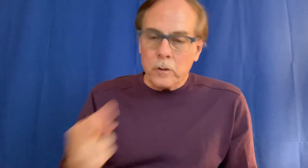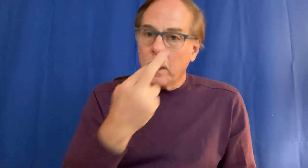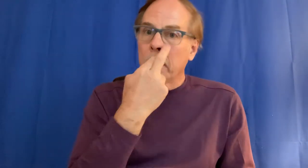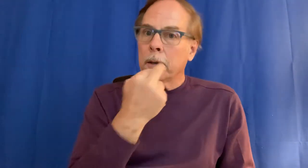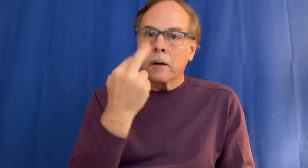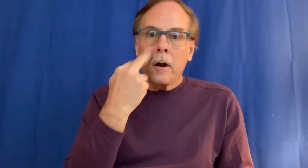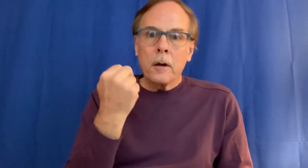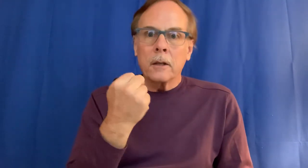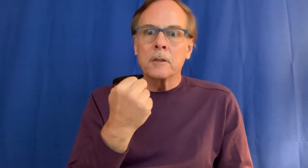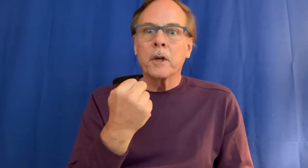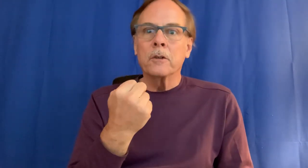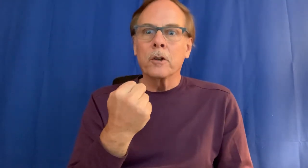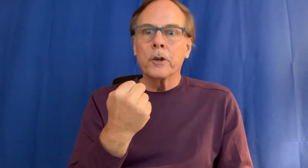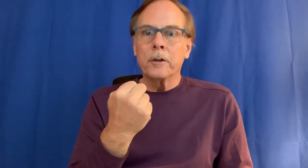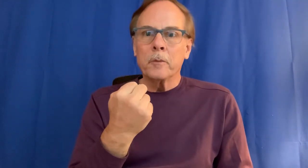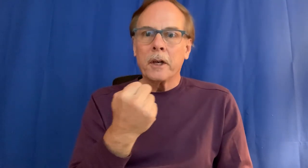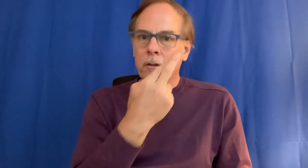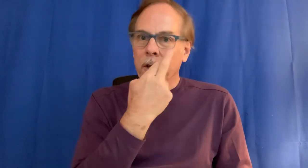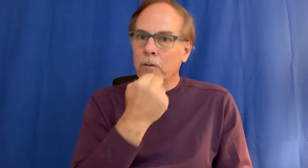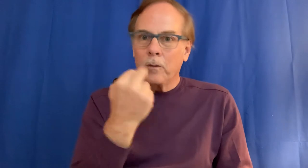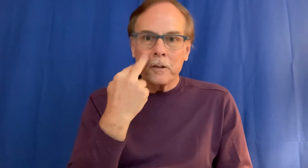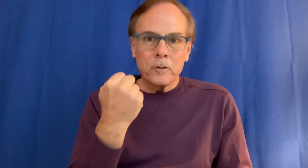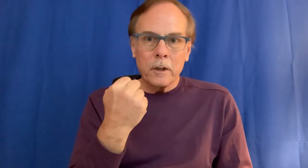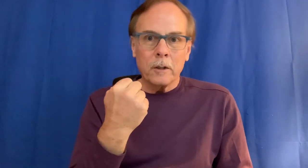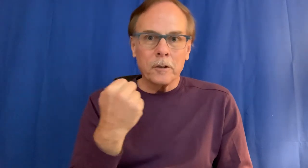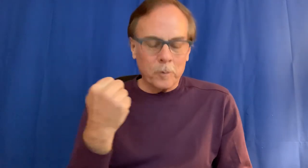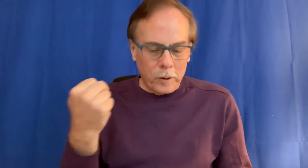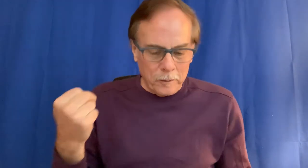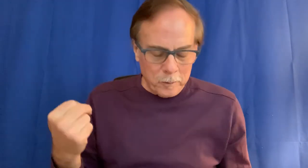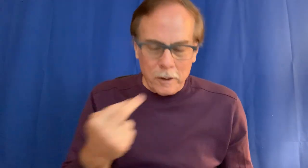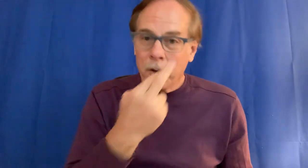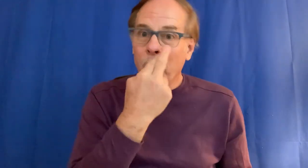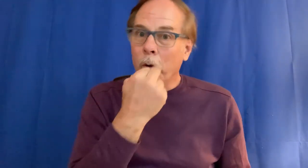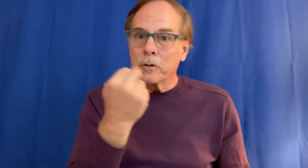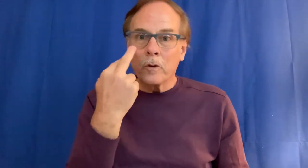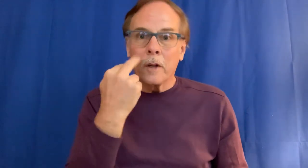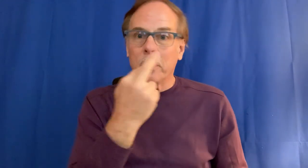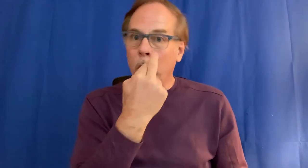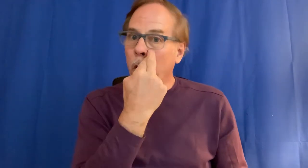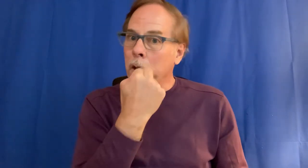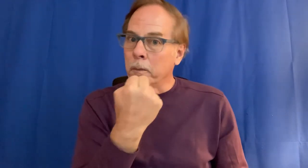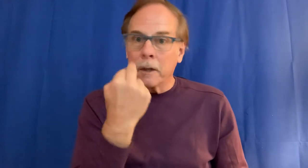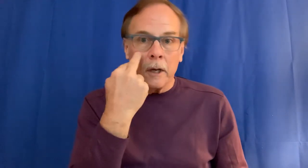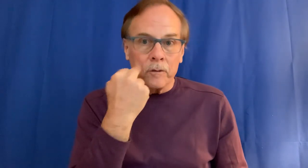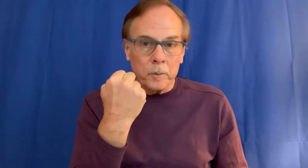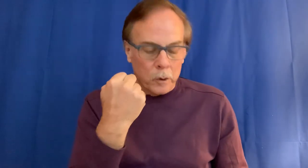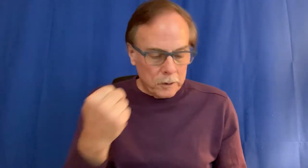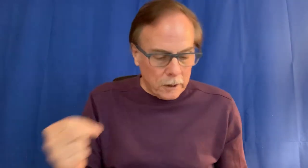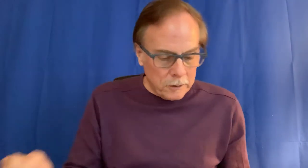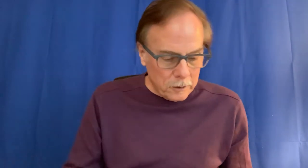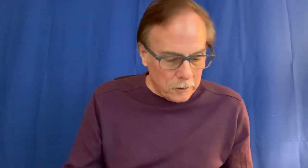Restaurant. That's my dog you hear in the background. Restaurant, or at least one of them. Restaurant, the R coming down from both sides of the